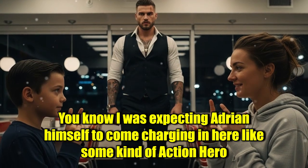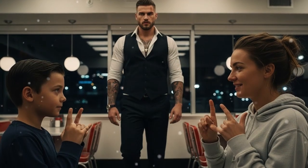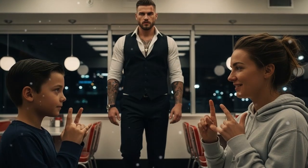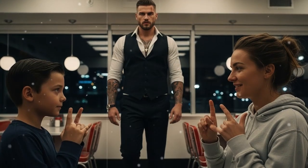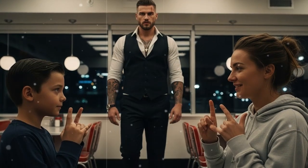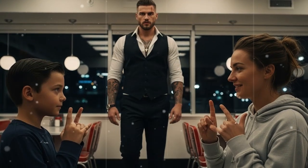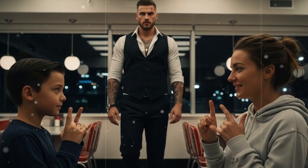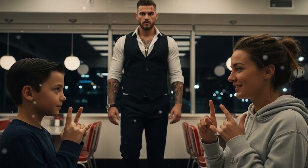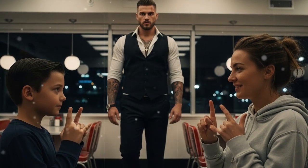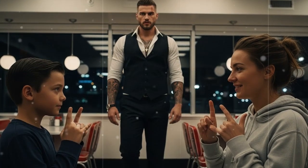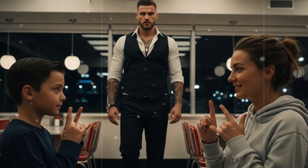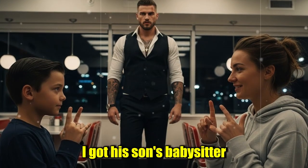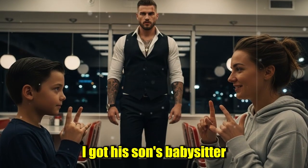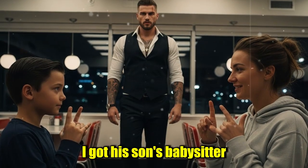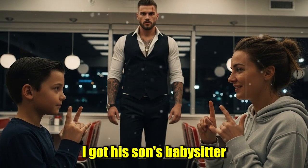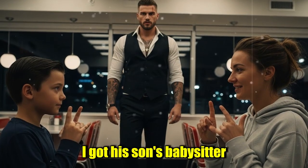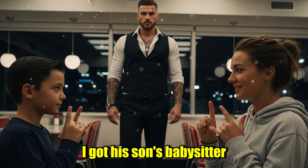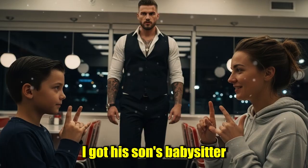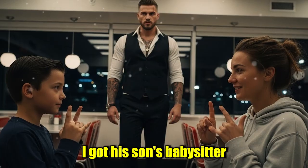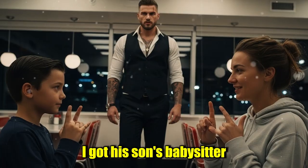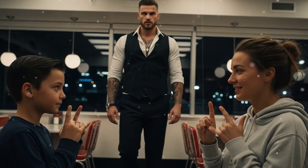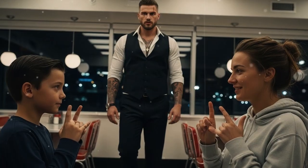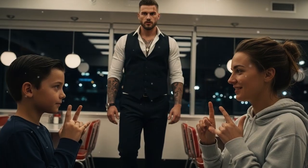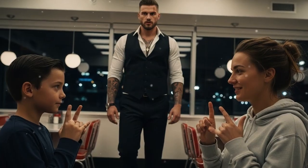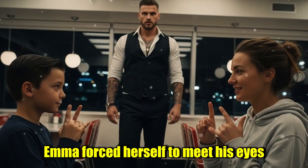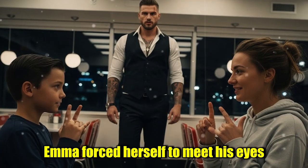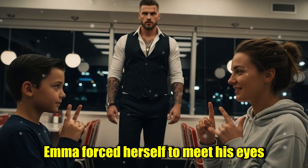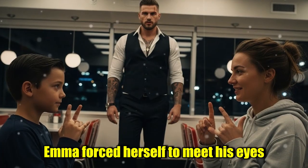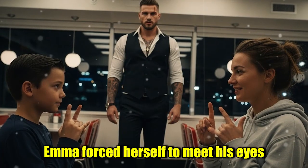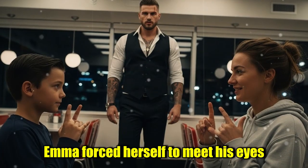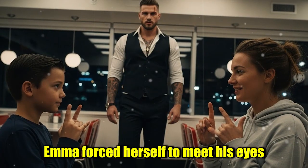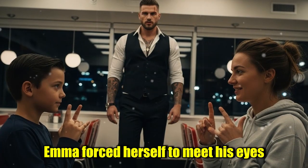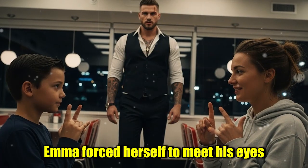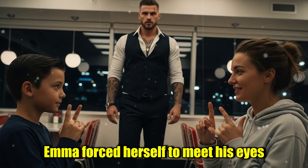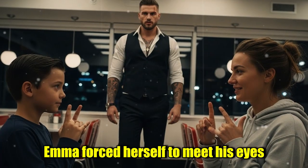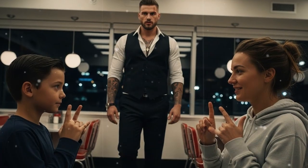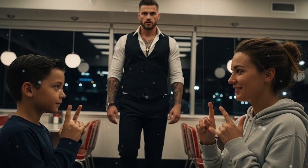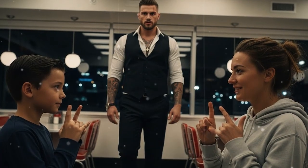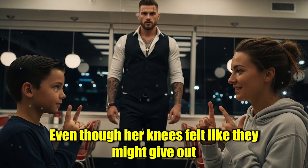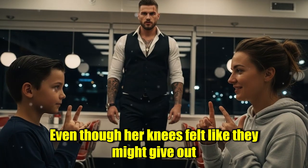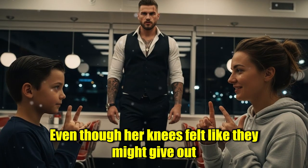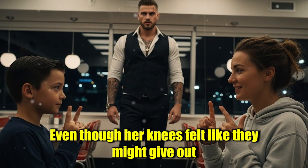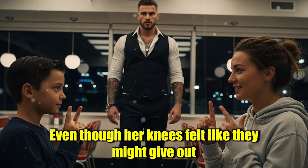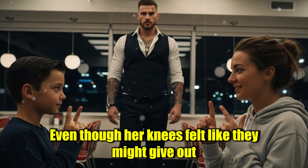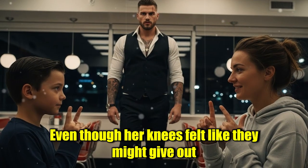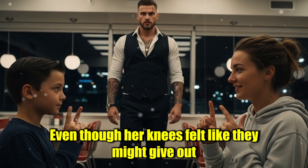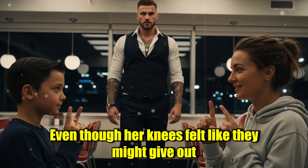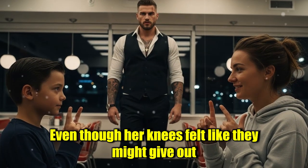hero. Instead, I get his son's babysitter. Emma forced herself to meet his eyes, even though her knees felt like they